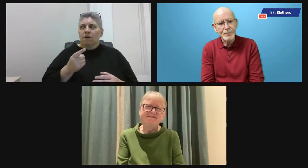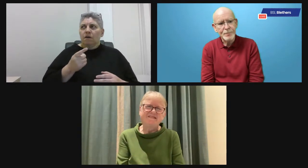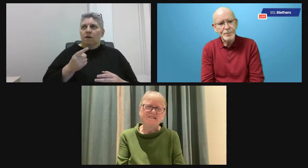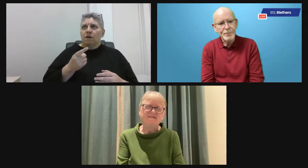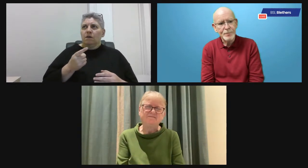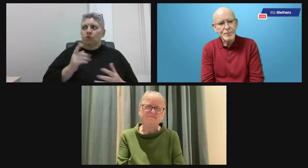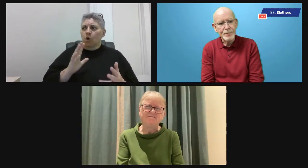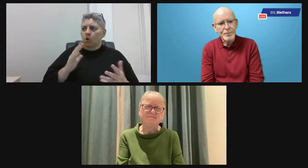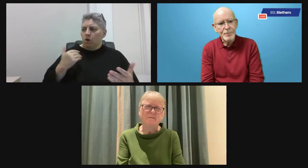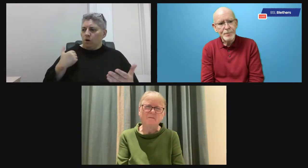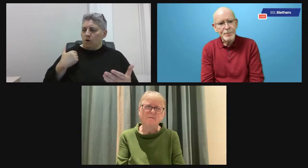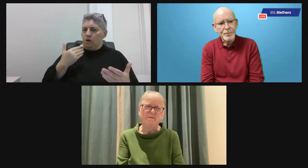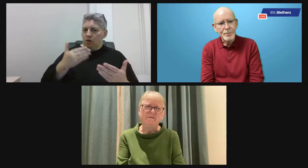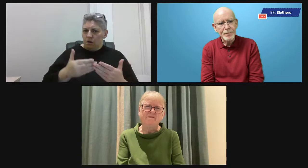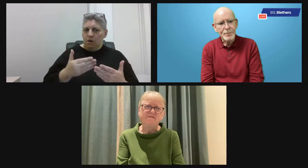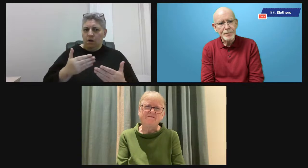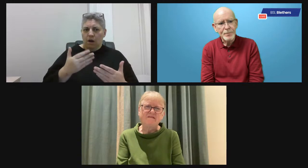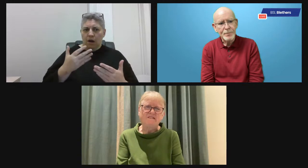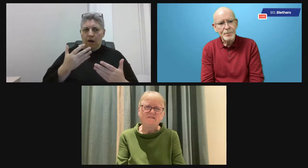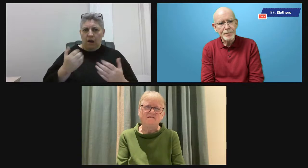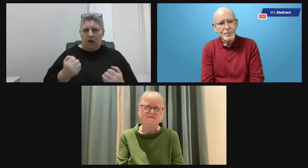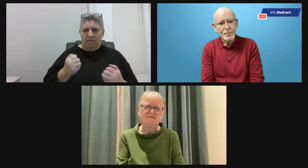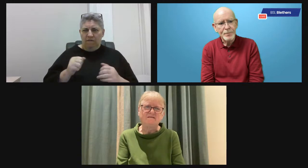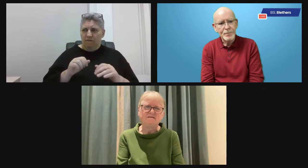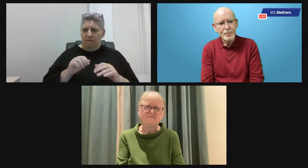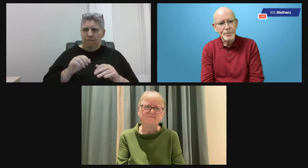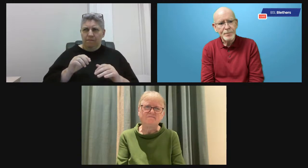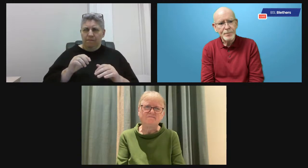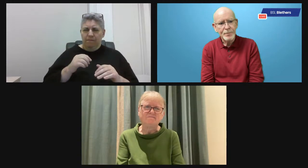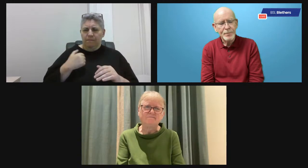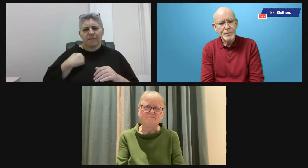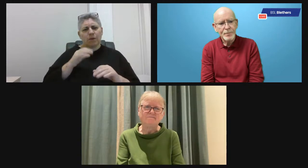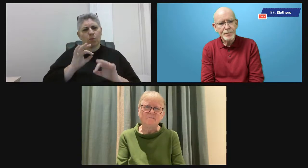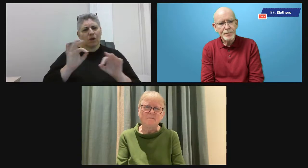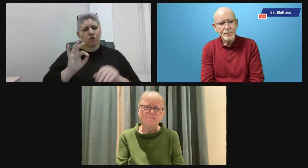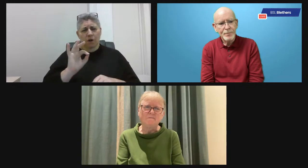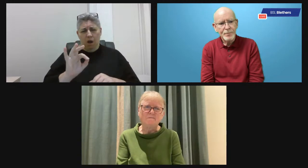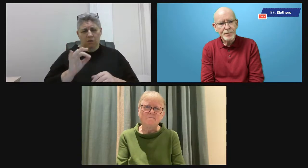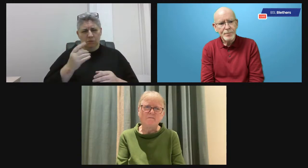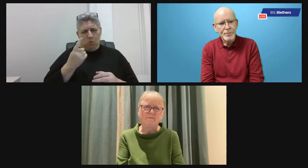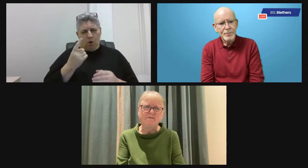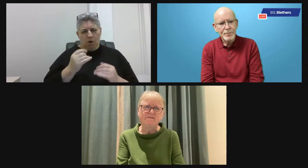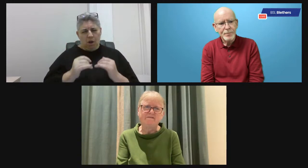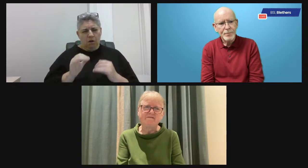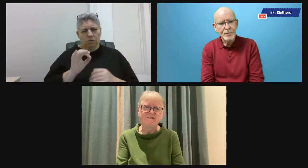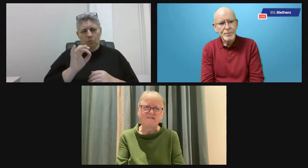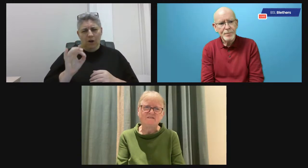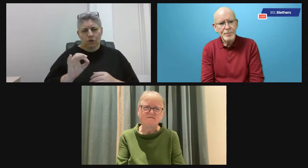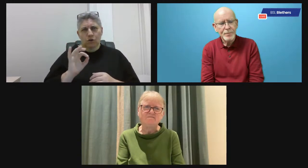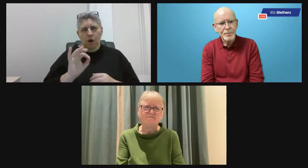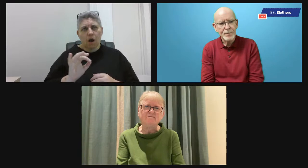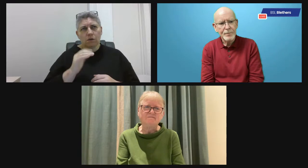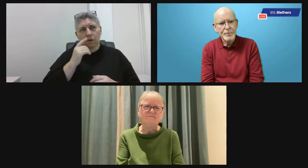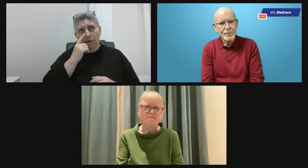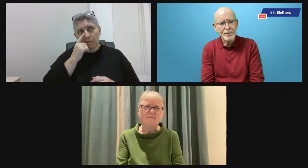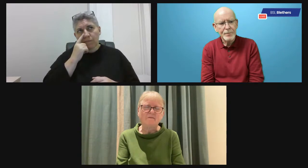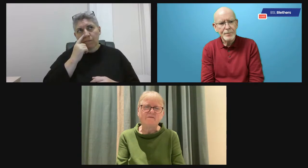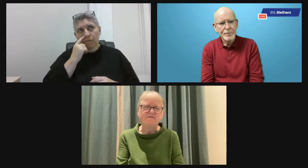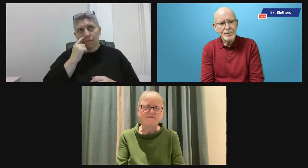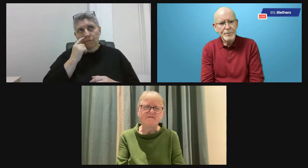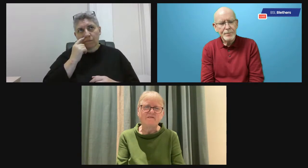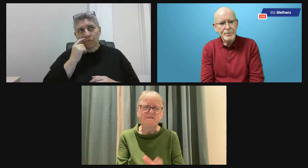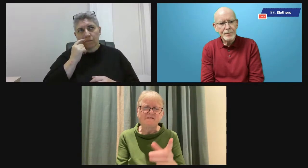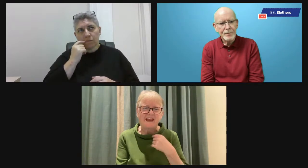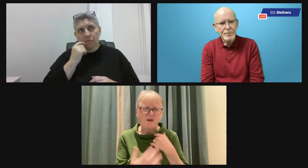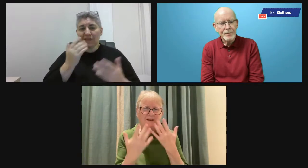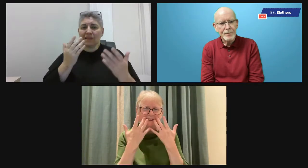these things. Absolutely. Wow. I'm thinking now, just with an